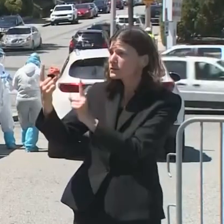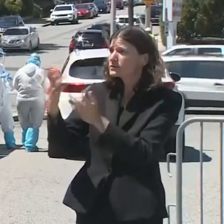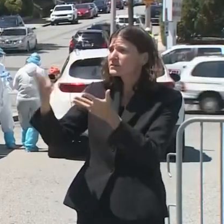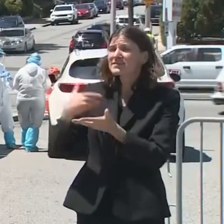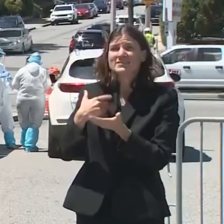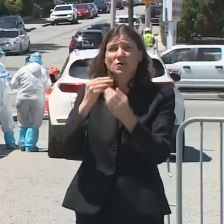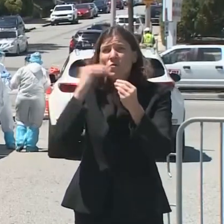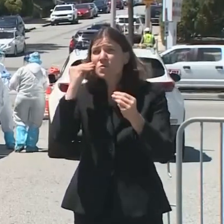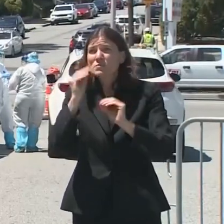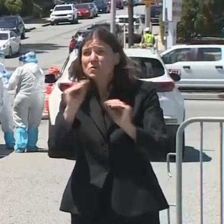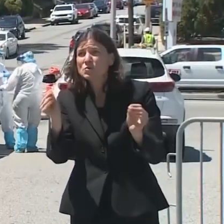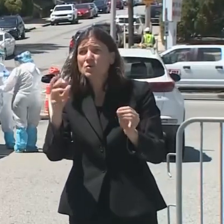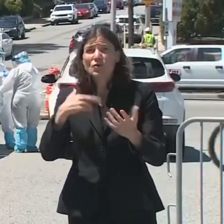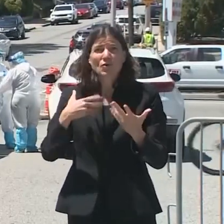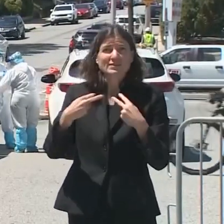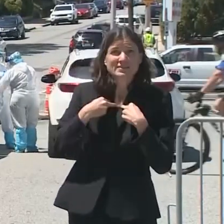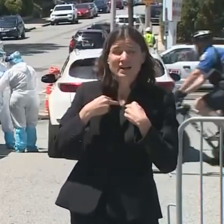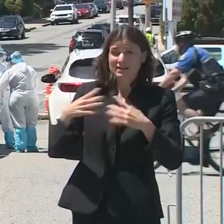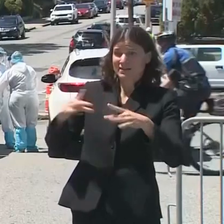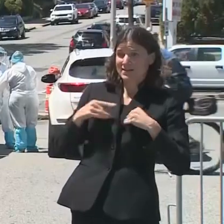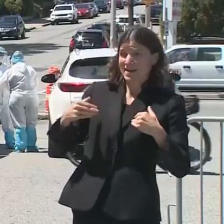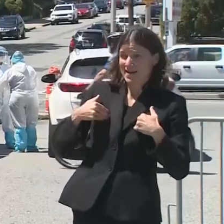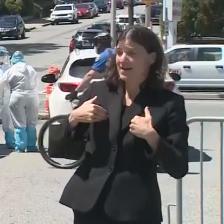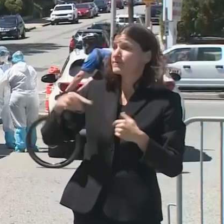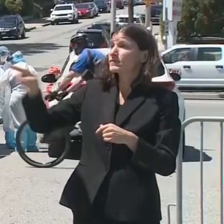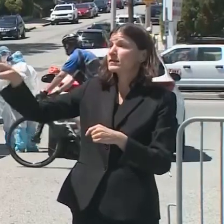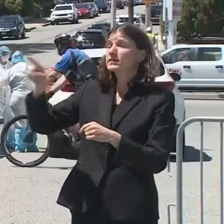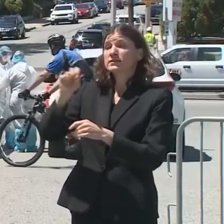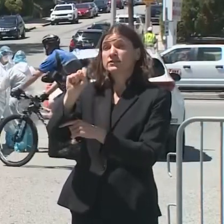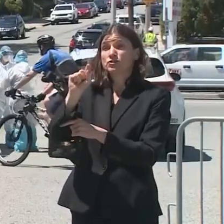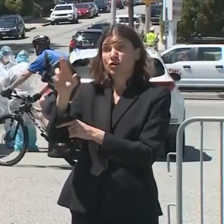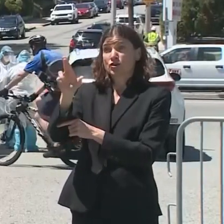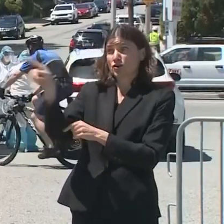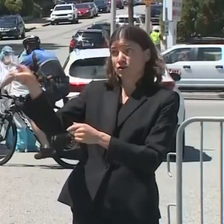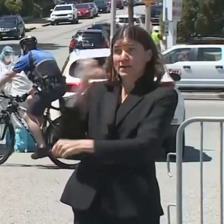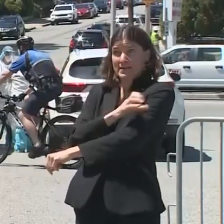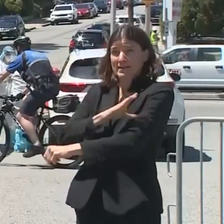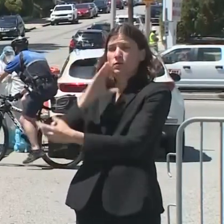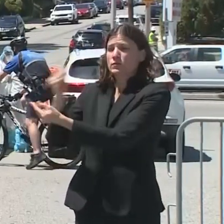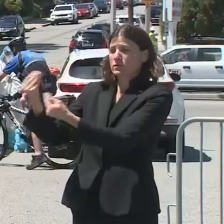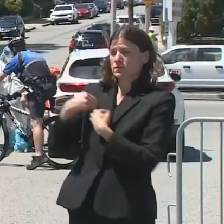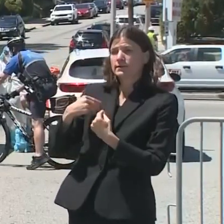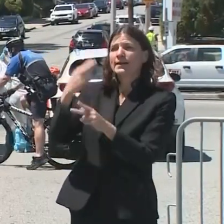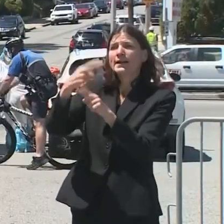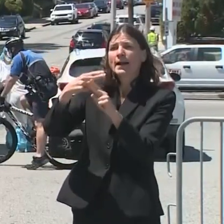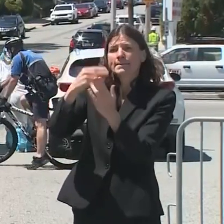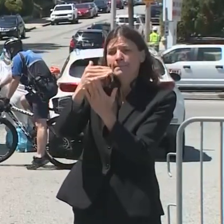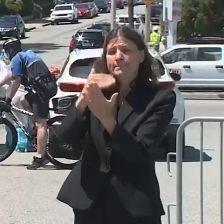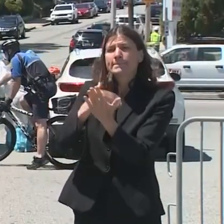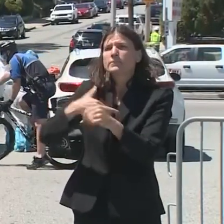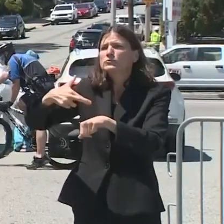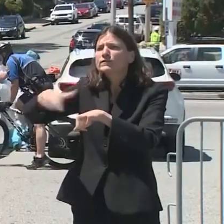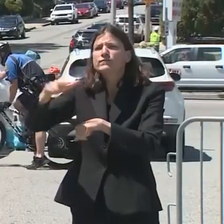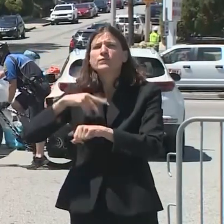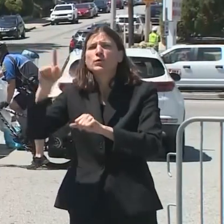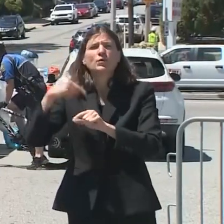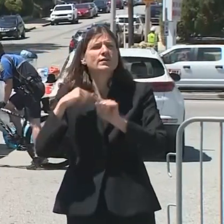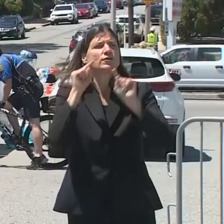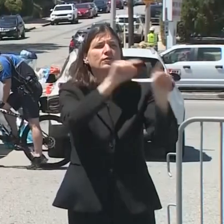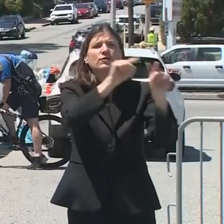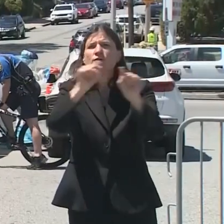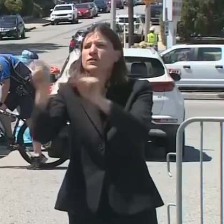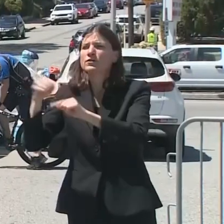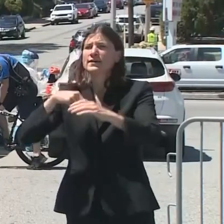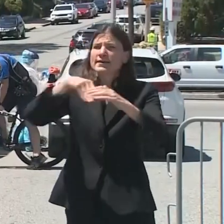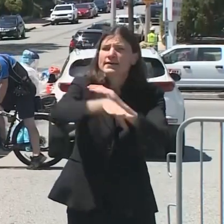to homeless and housing insecure individuals, the Commonwealth also expanded eligibility for regional isolation and recovery sites